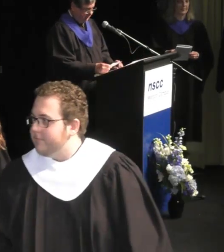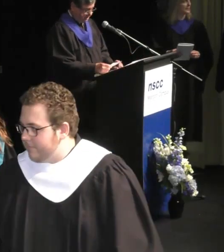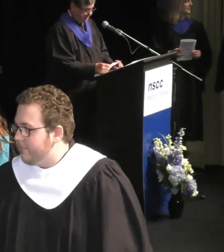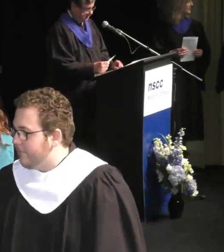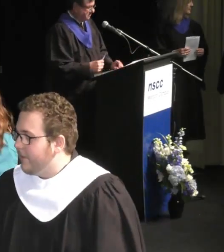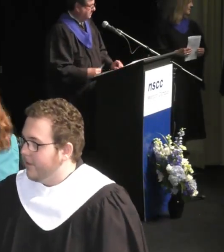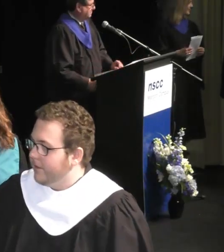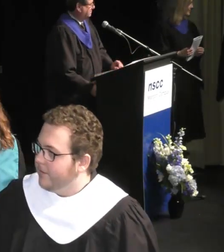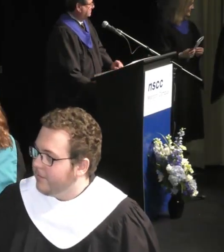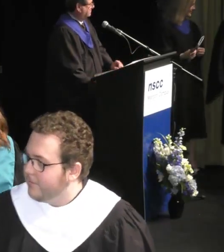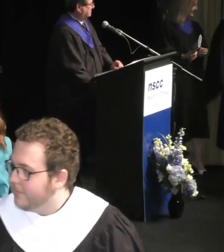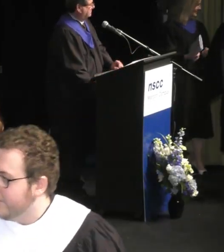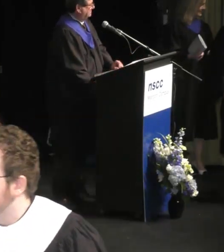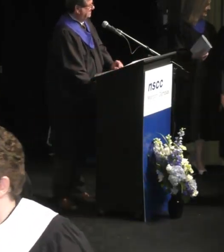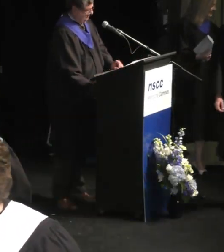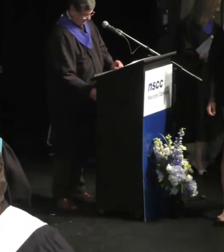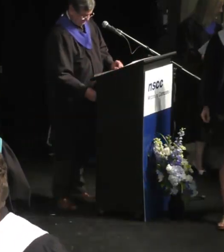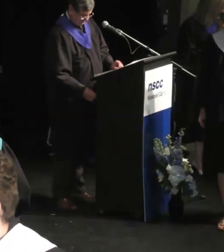Alicia Wadden.